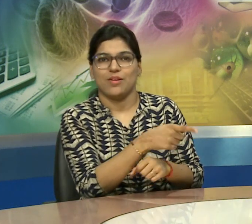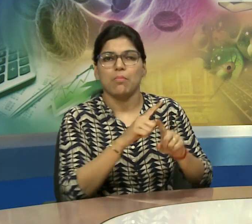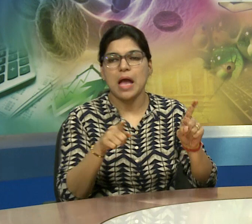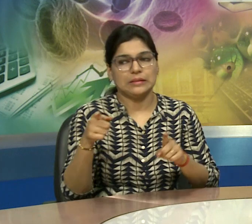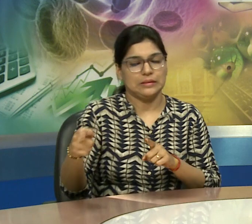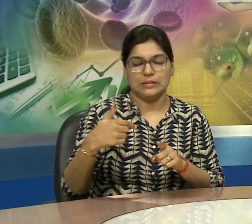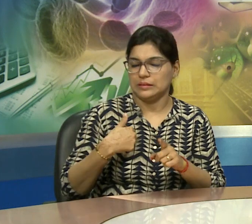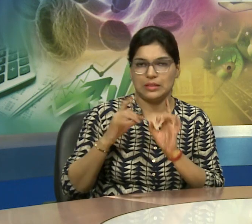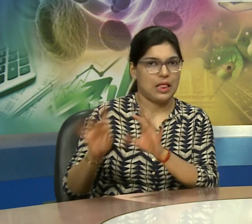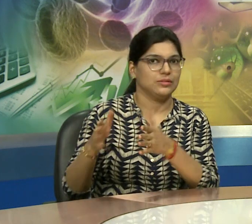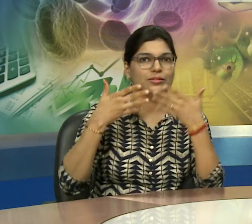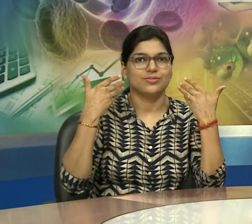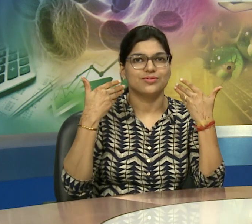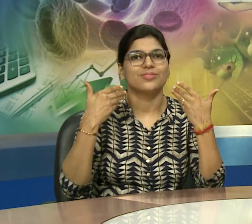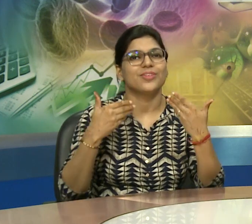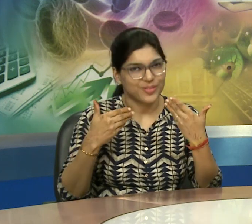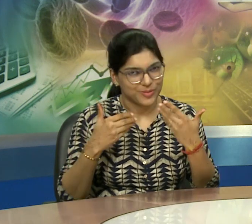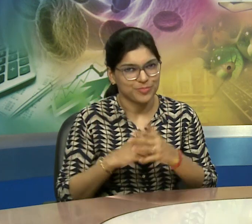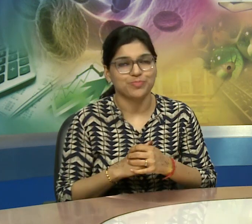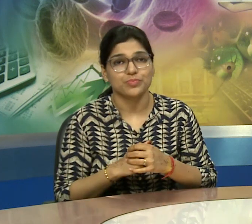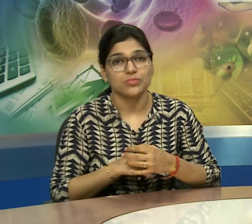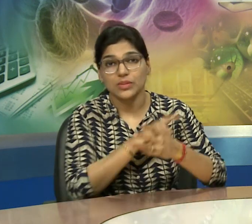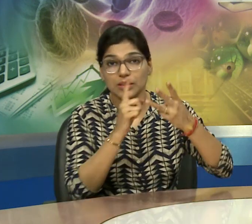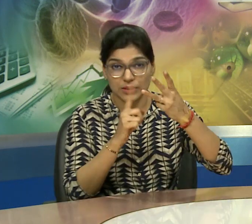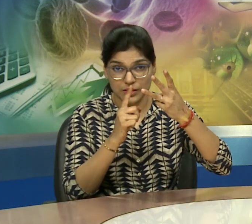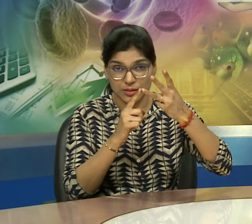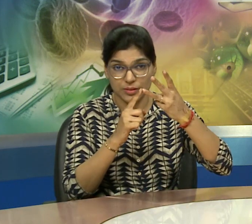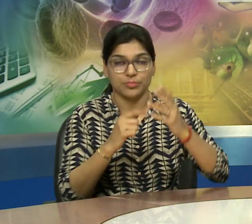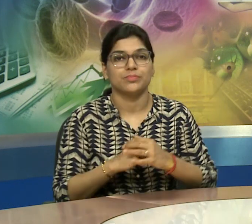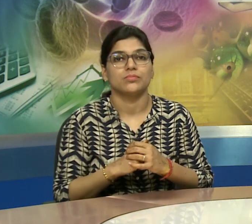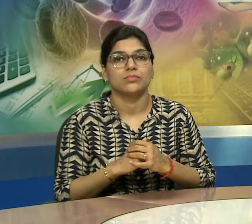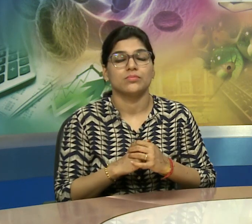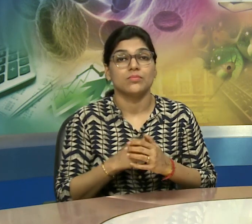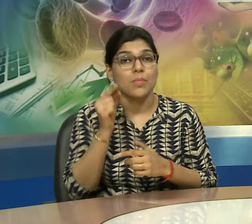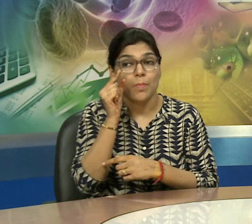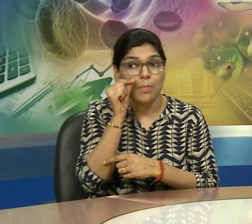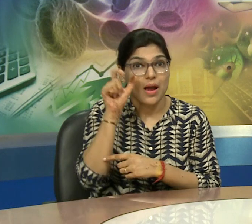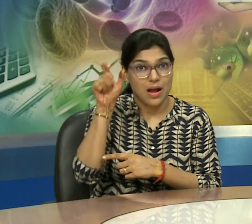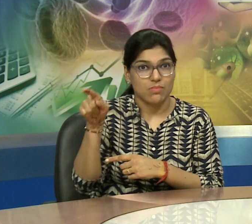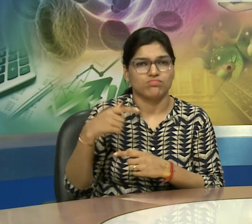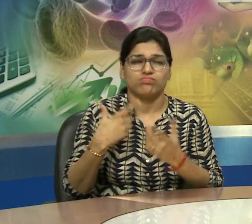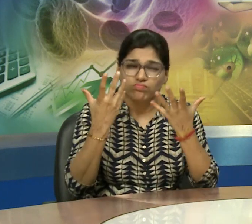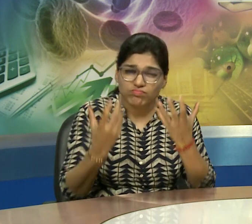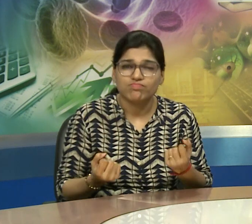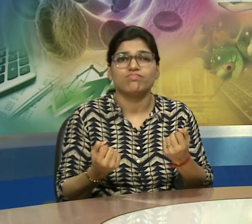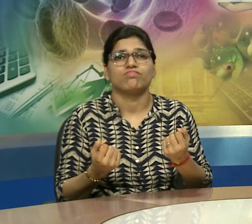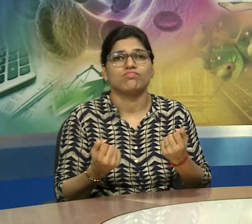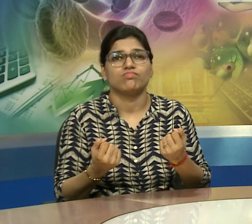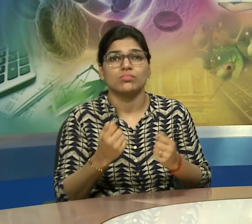positive sentence and one negative sentence, which is connected by the word but. Third, he